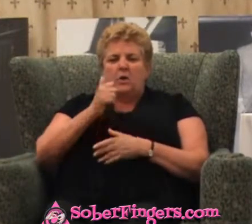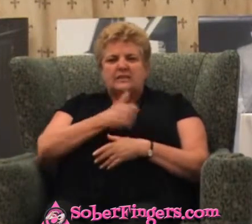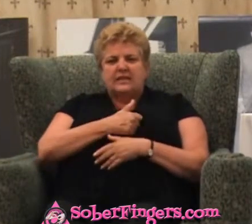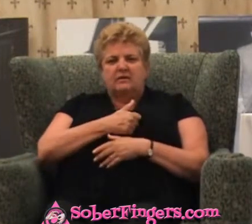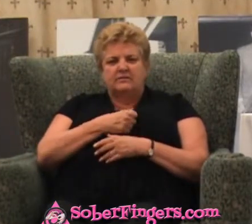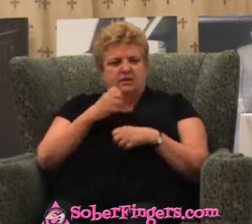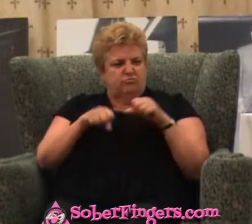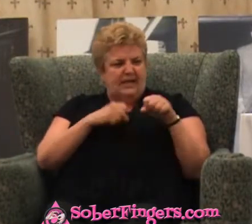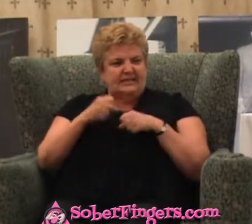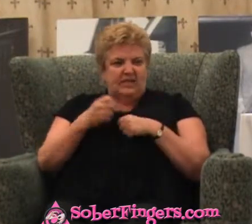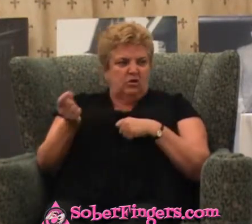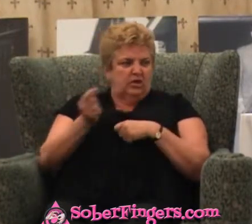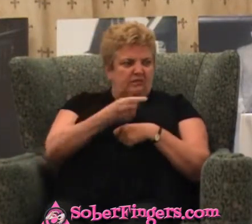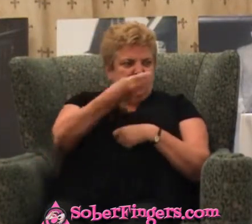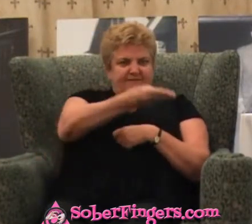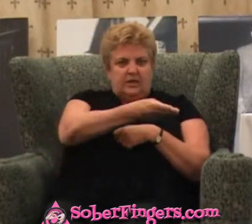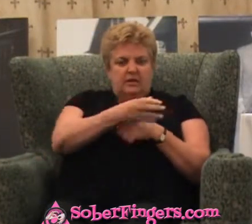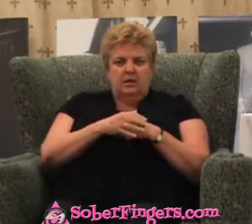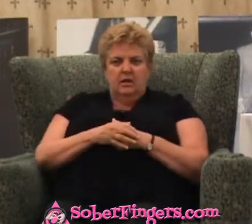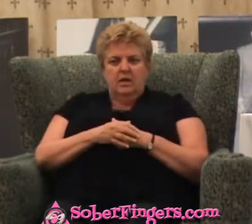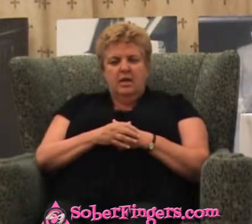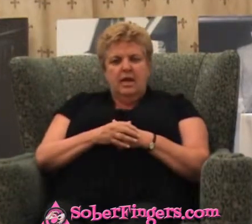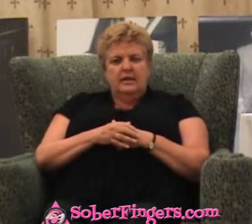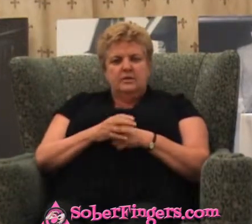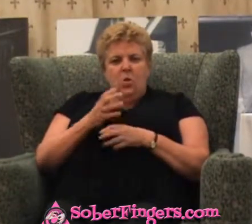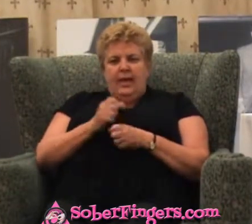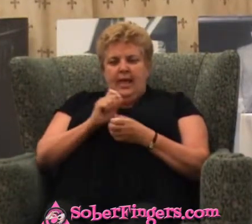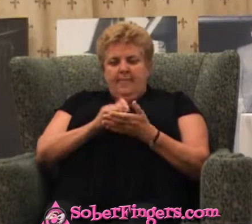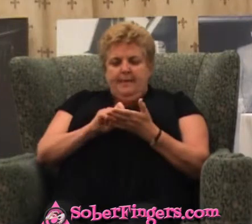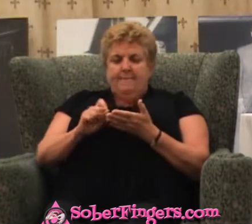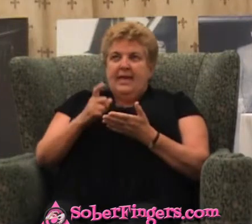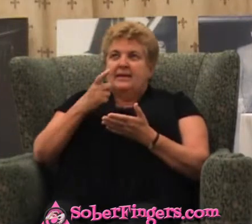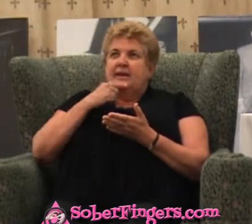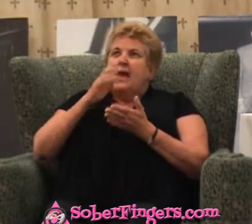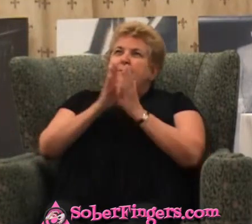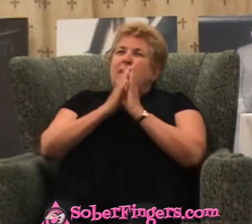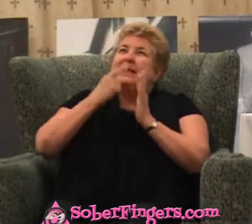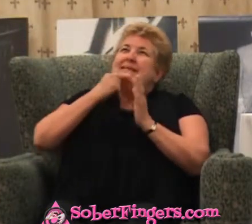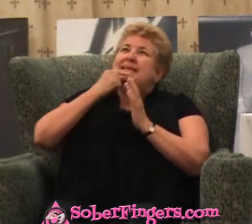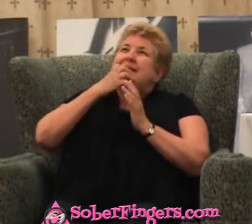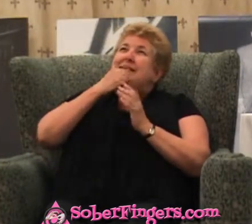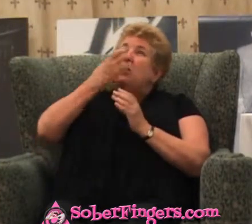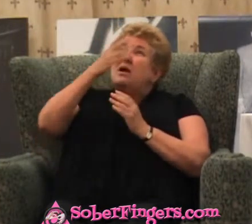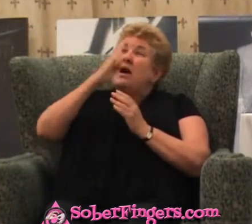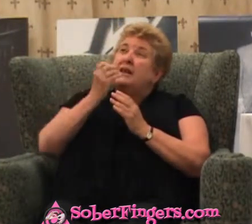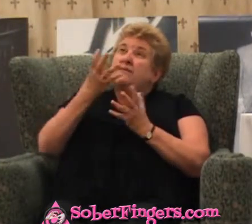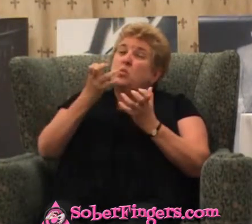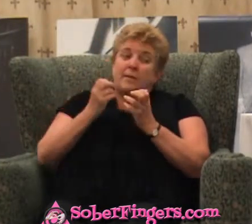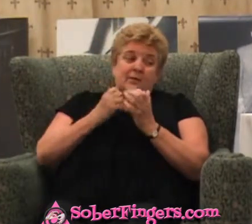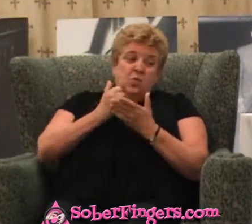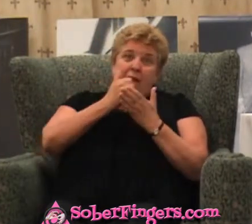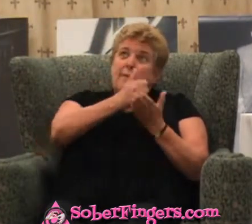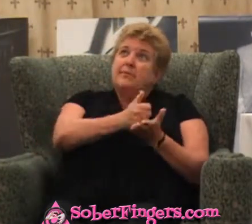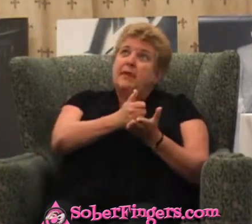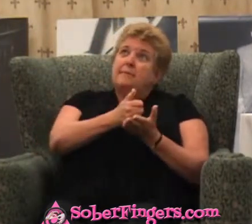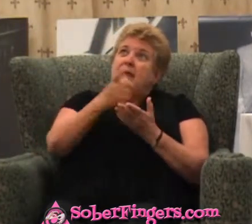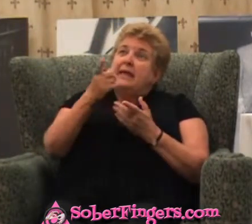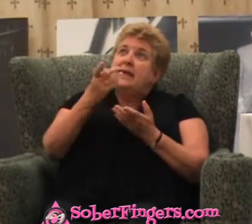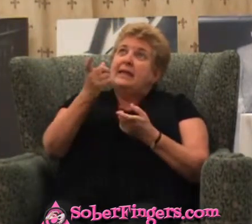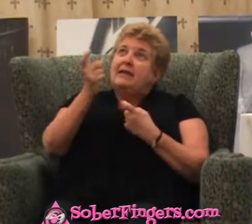And so I got to my tent and I prayed and I said, dear God, if you want me to help them, give me a clear sign, because I don't want to